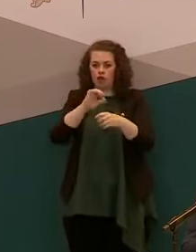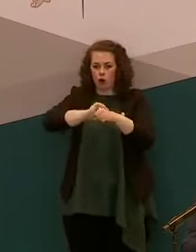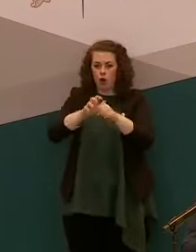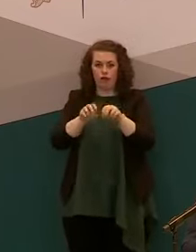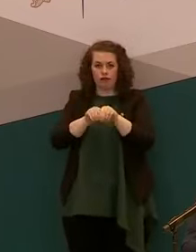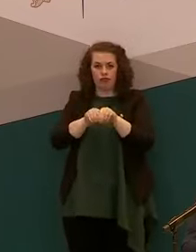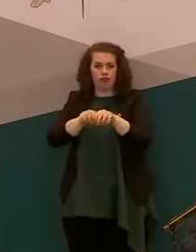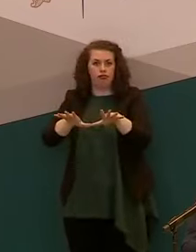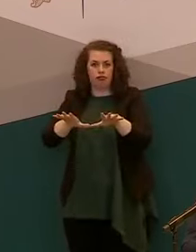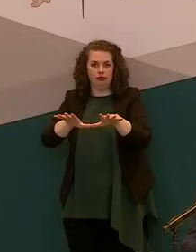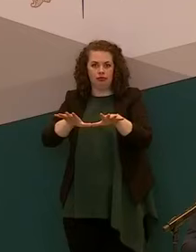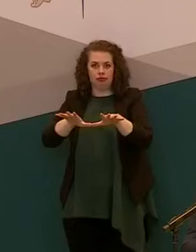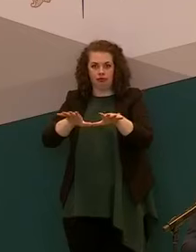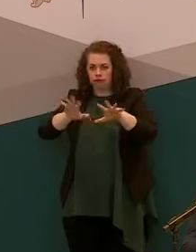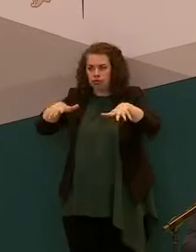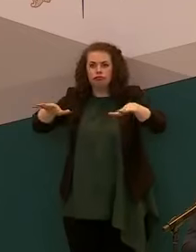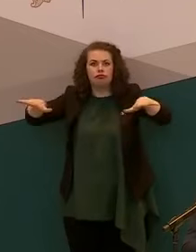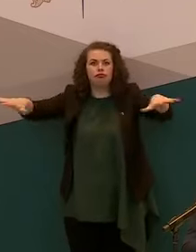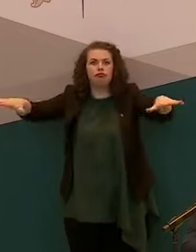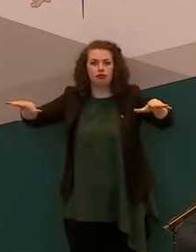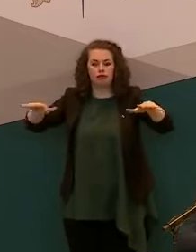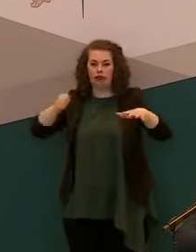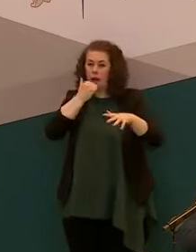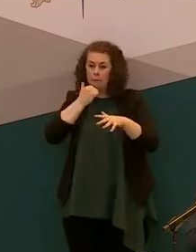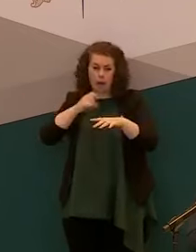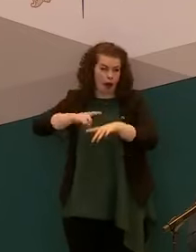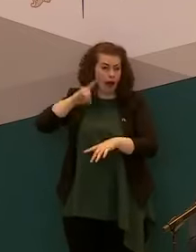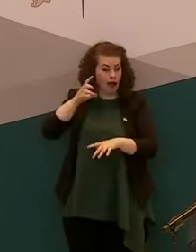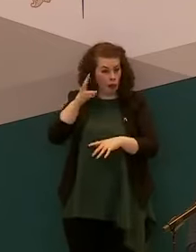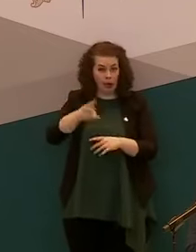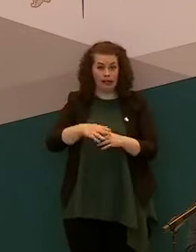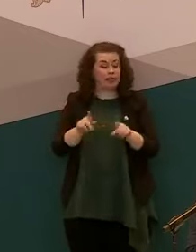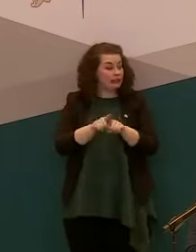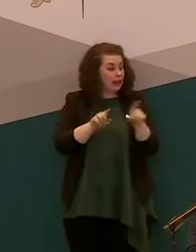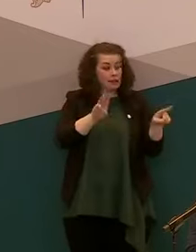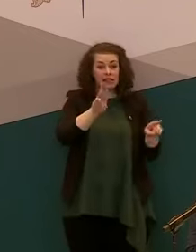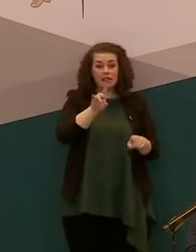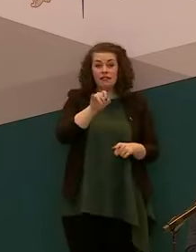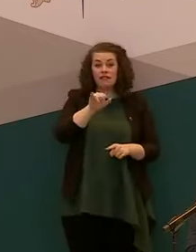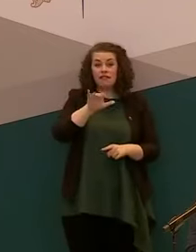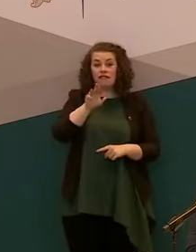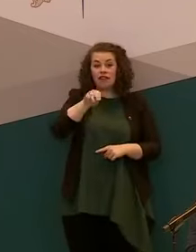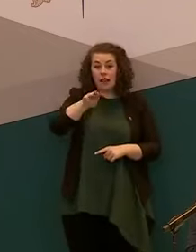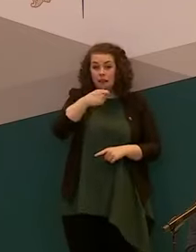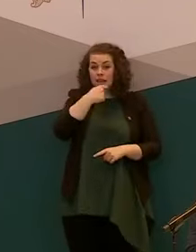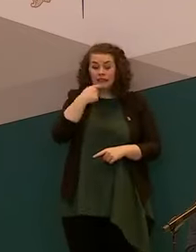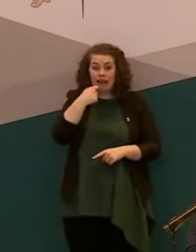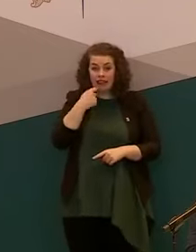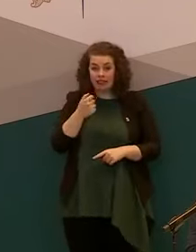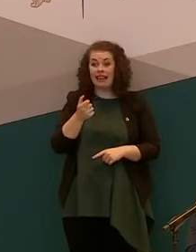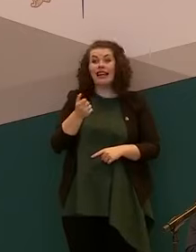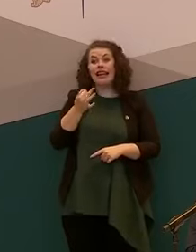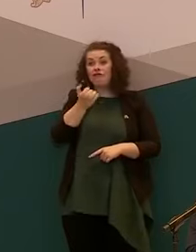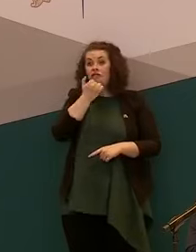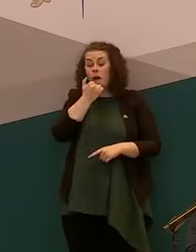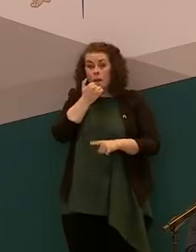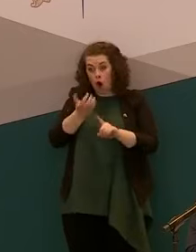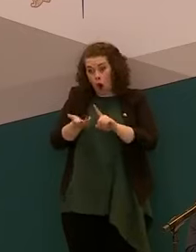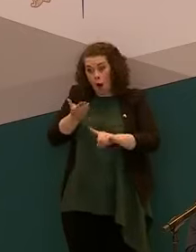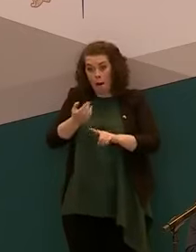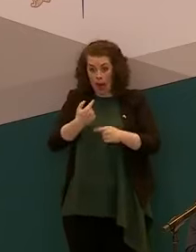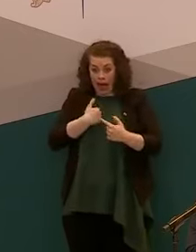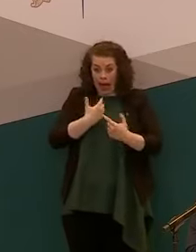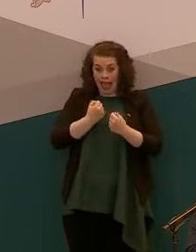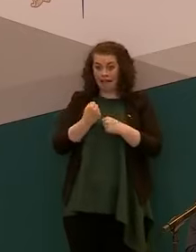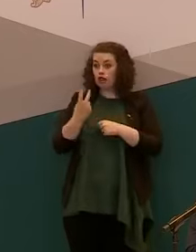up and where we have cases, and as Philip's data has demonstrated to us, a jump in the R value to 2 could